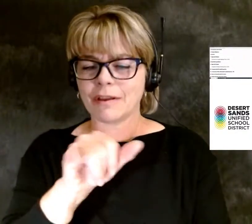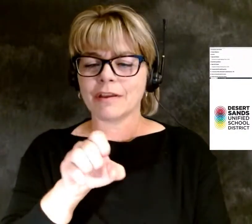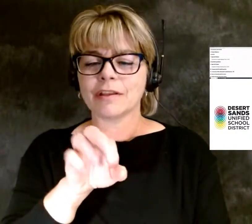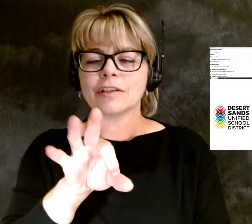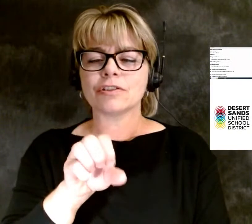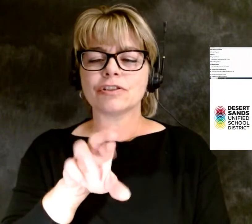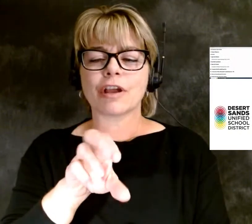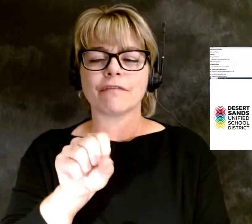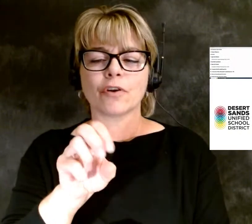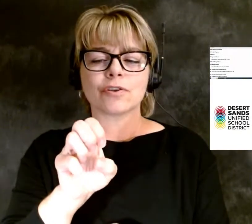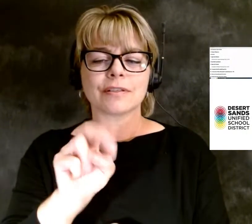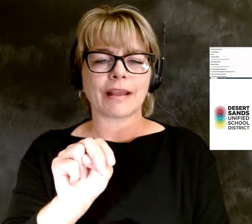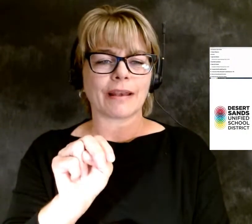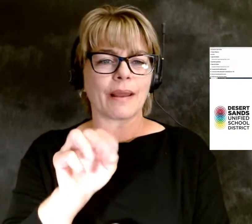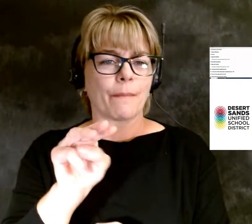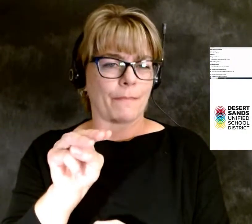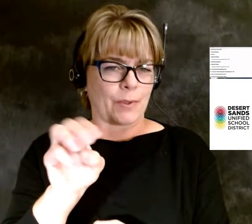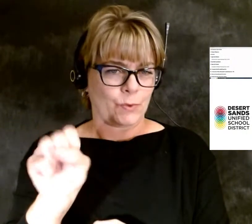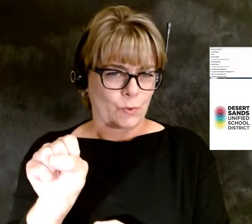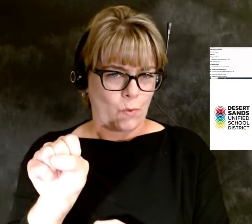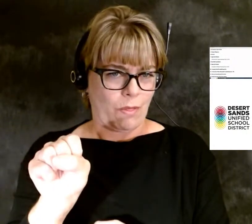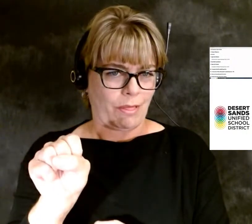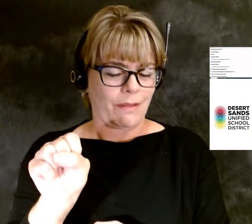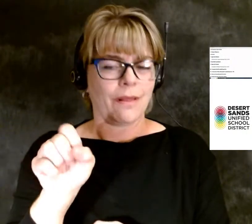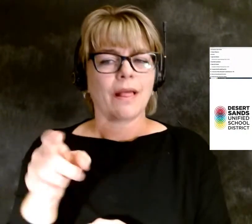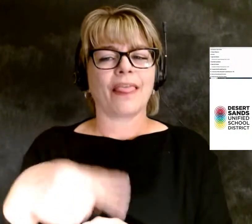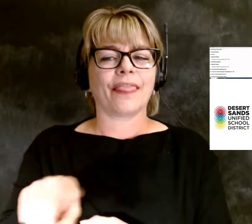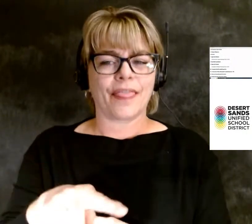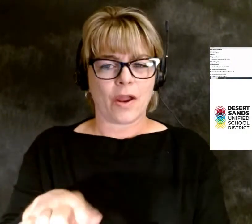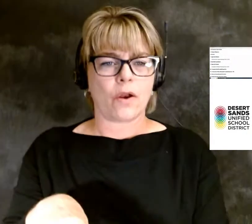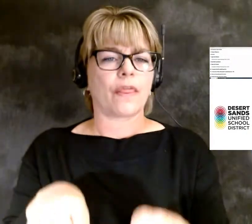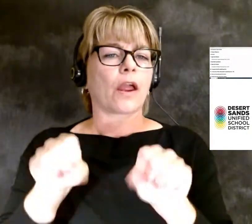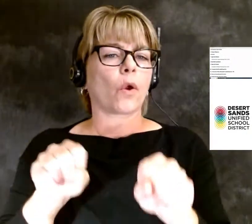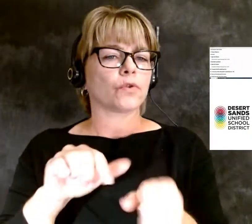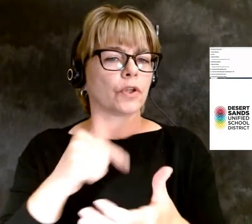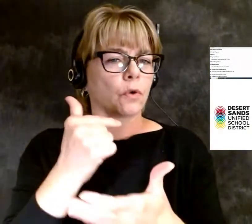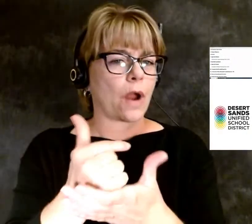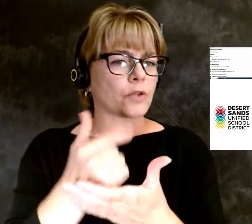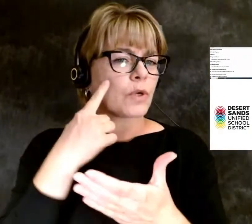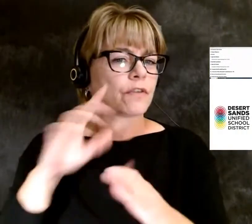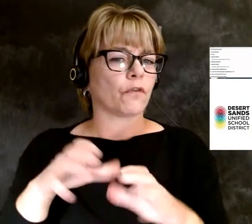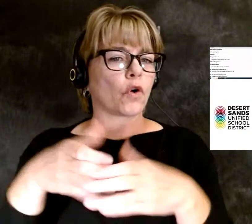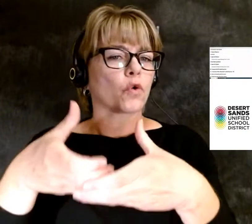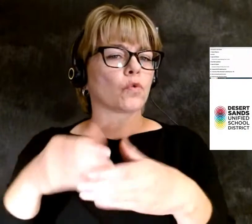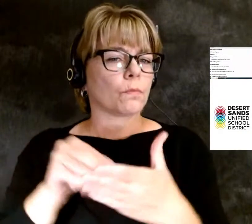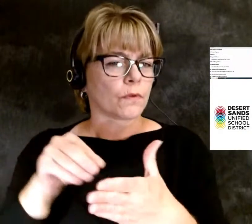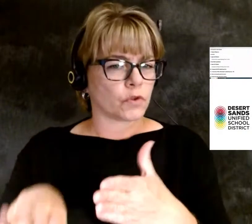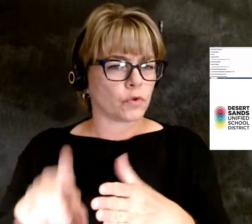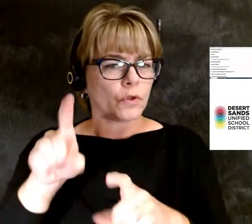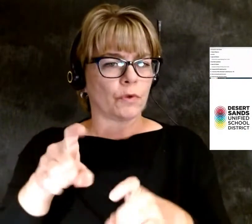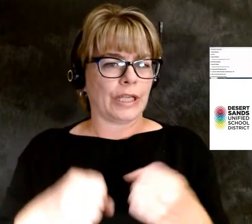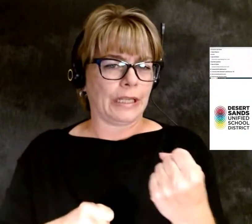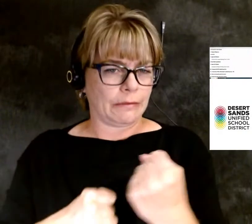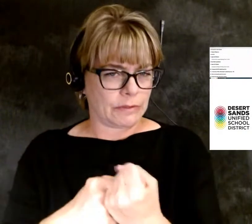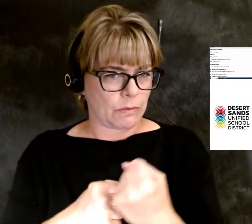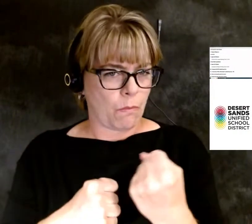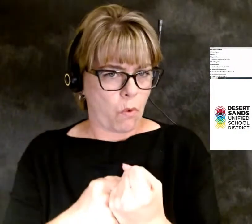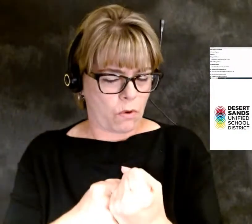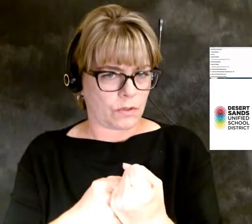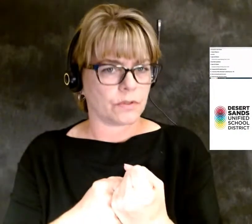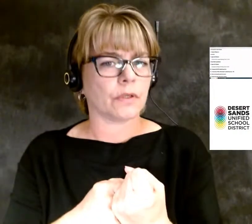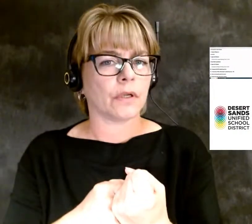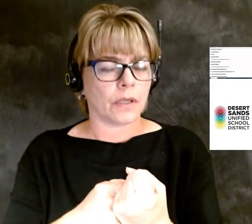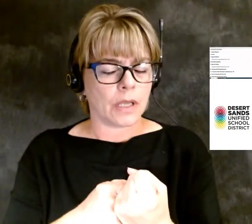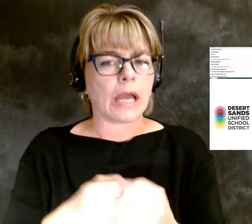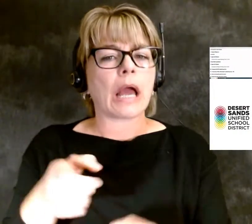School. They had a graduation for a group of students who need extra support. They call it Joven Noble. And what they're